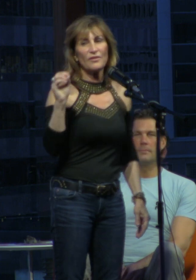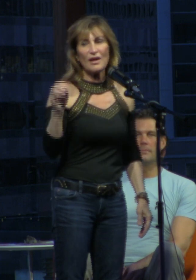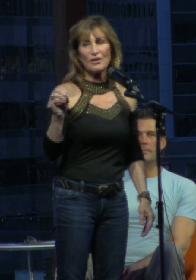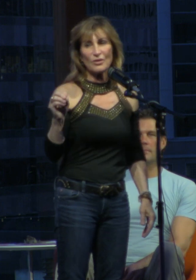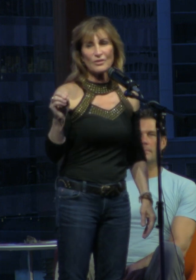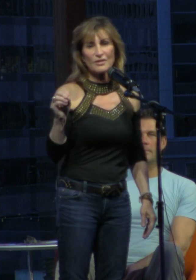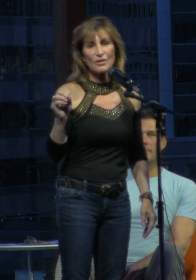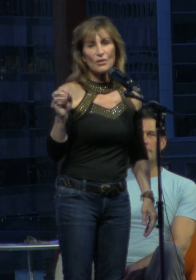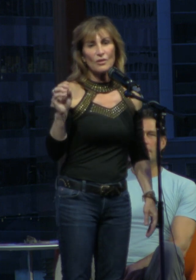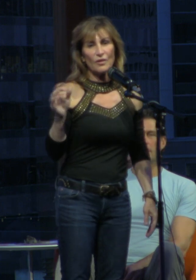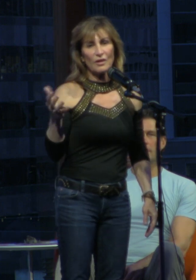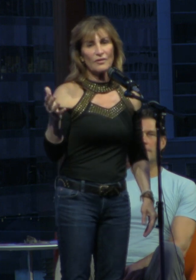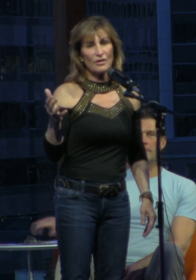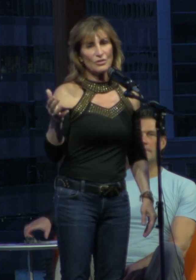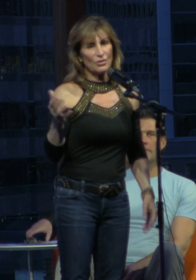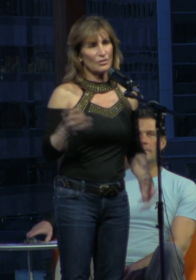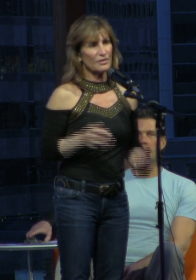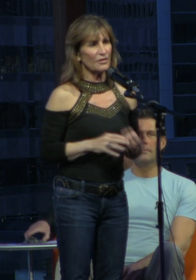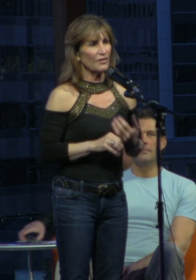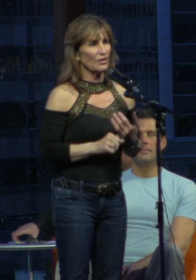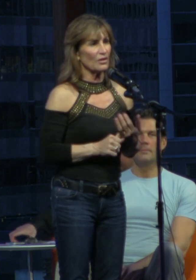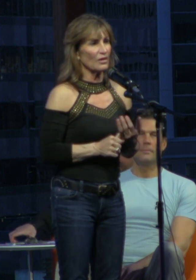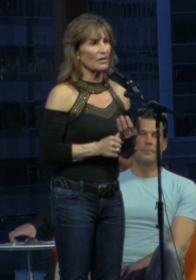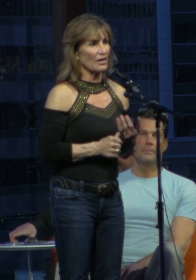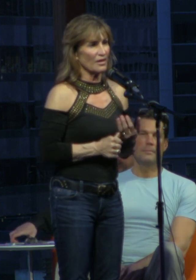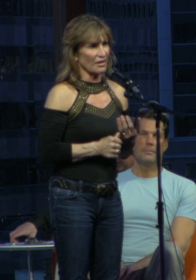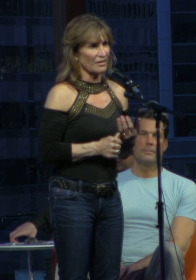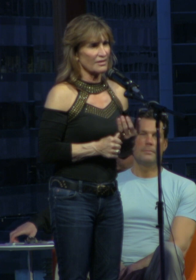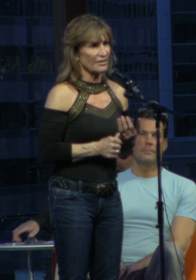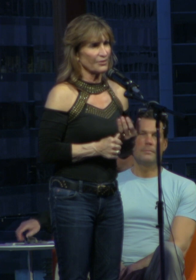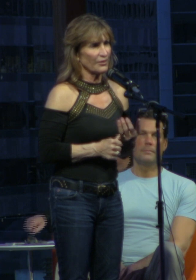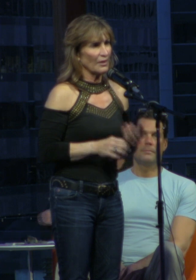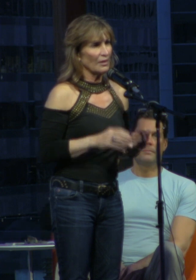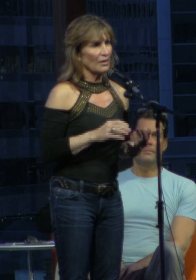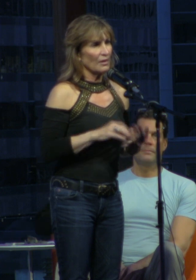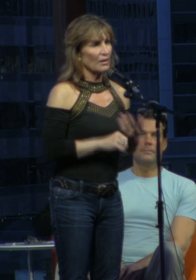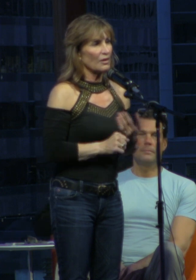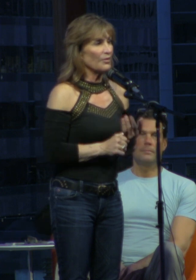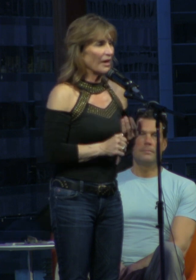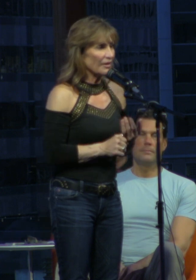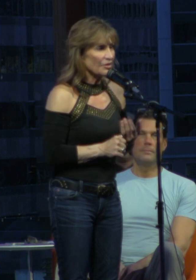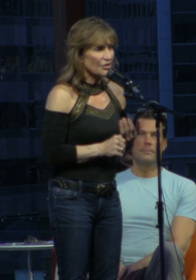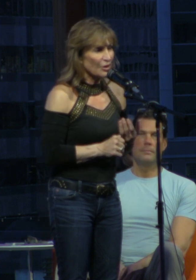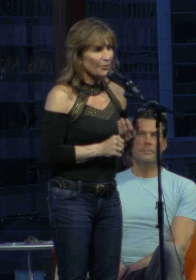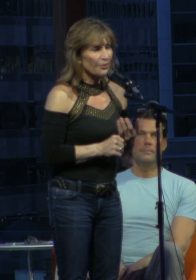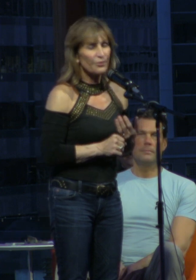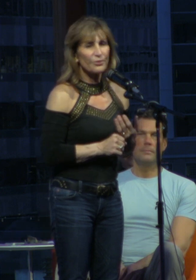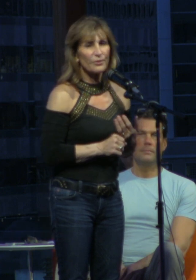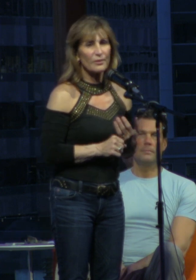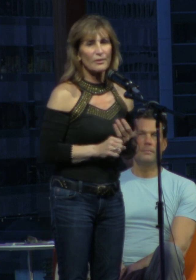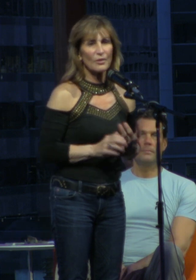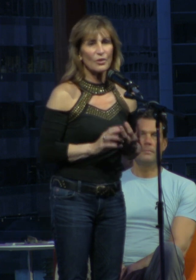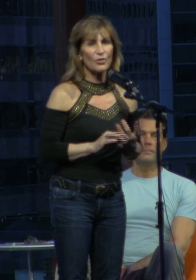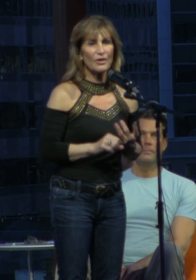best venues for individuals to feel a lot of things. Companionship,